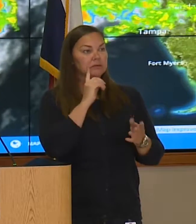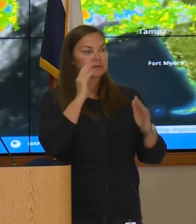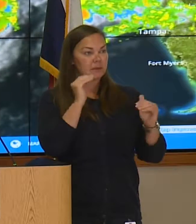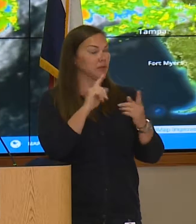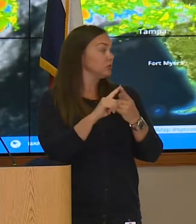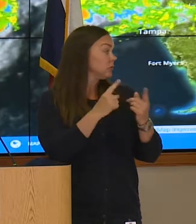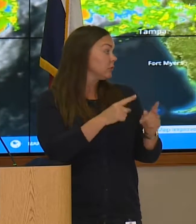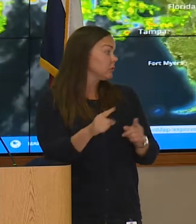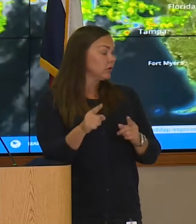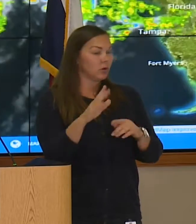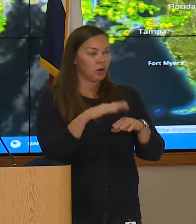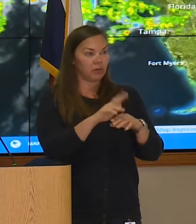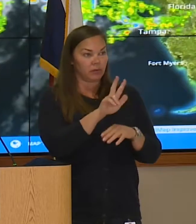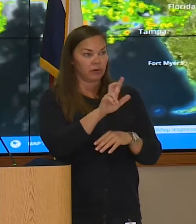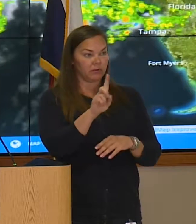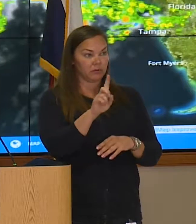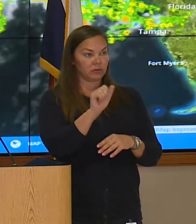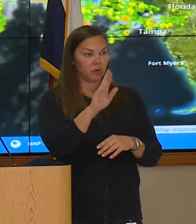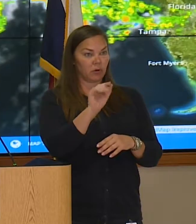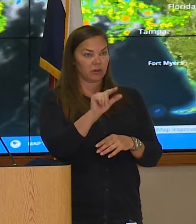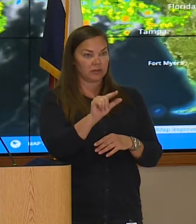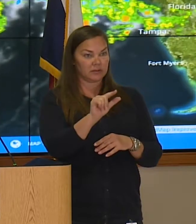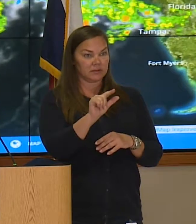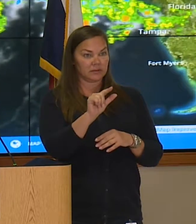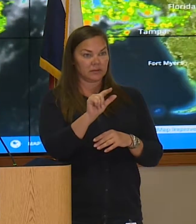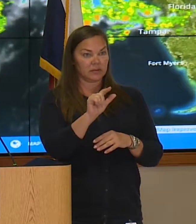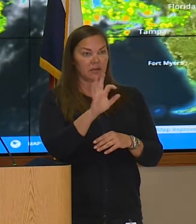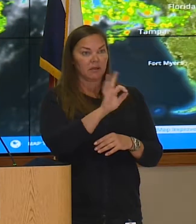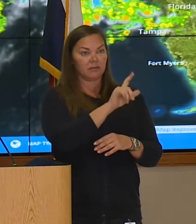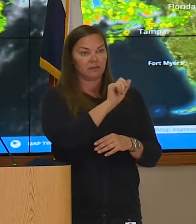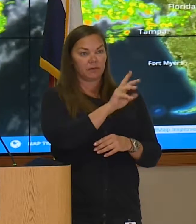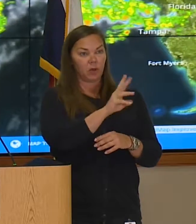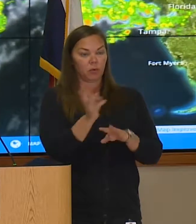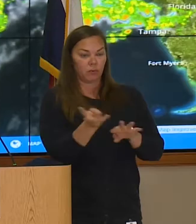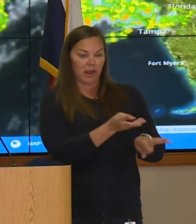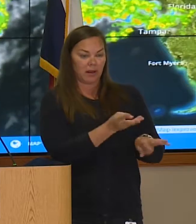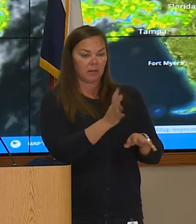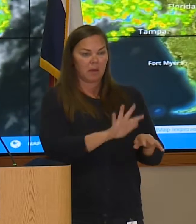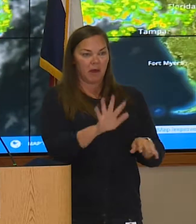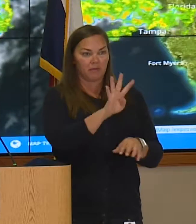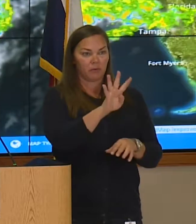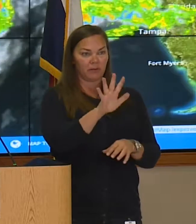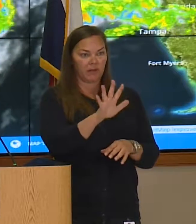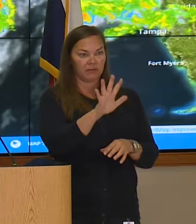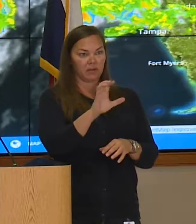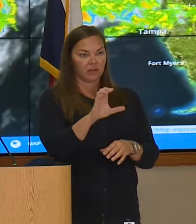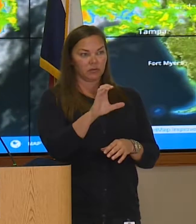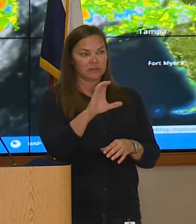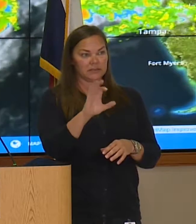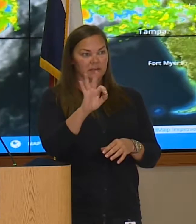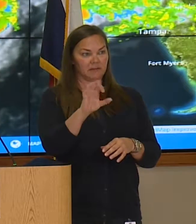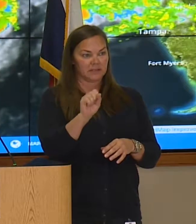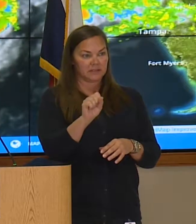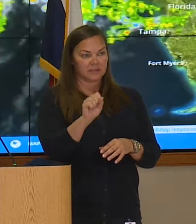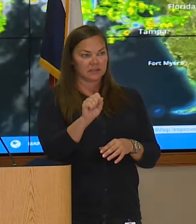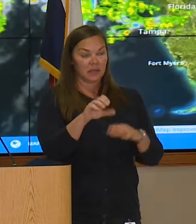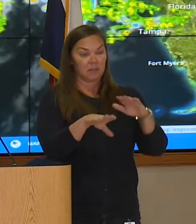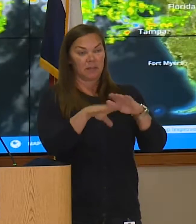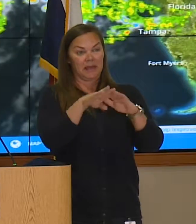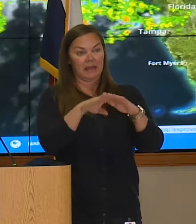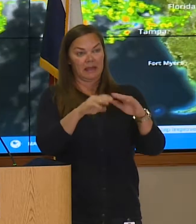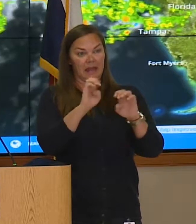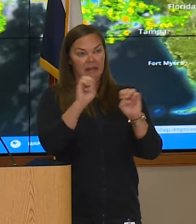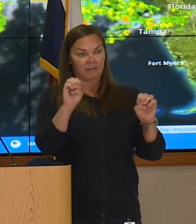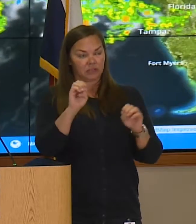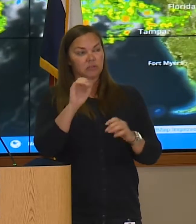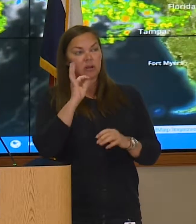occur on the 31st of August at a flow rate of approximately 4,500 CFS at a peak